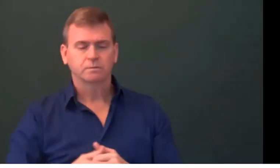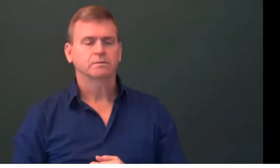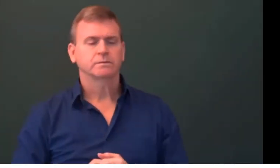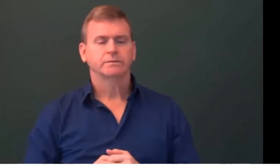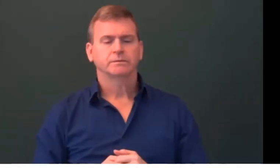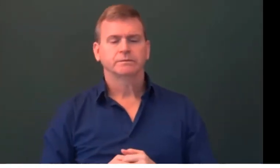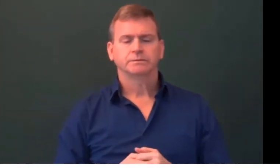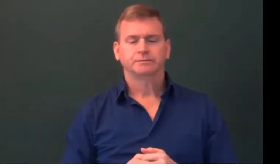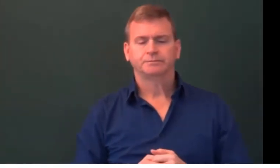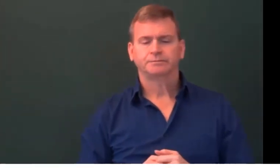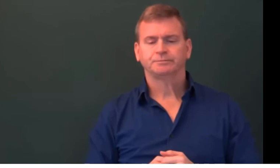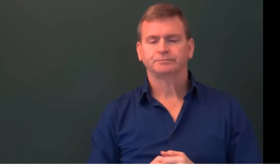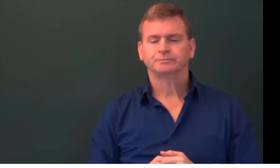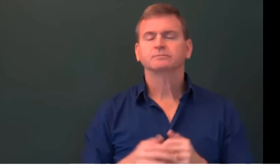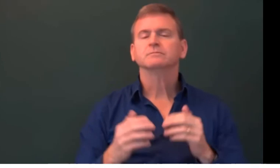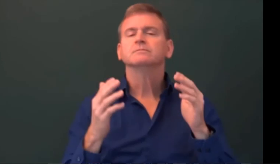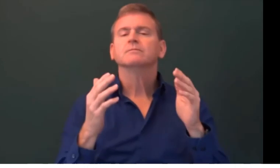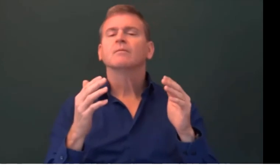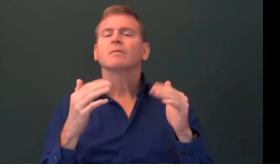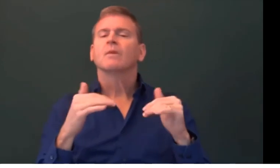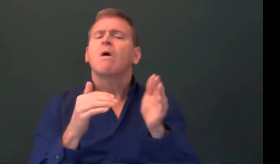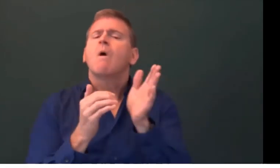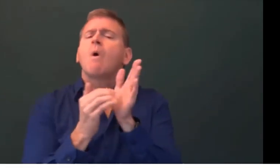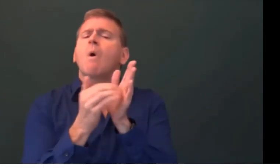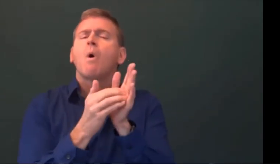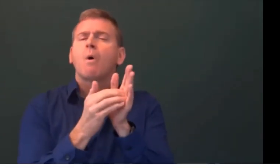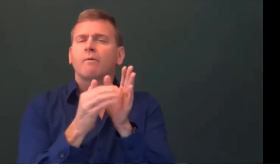In addition, some places are more dangerous than other places.